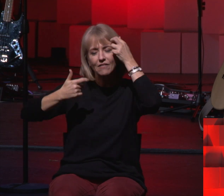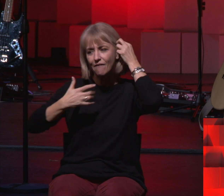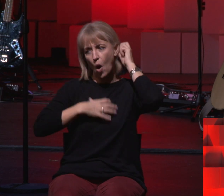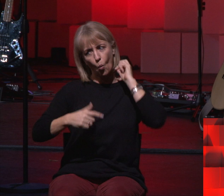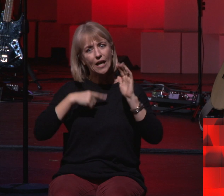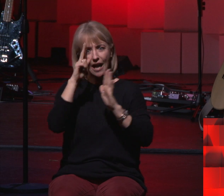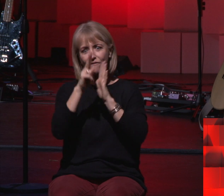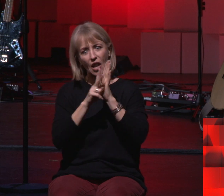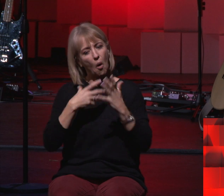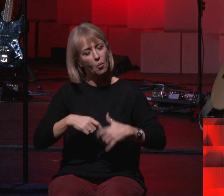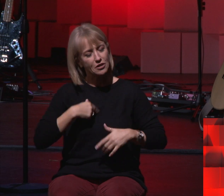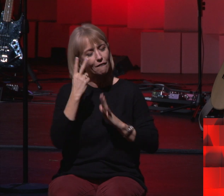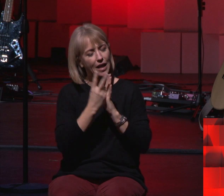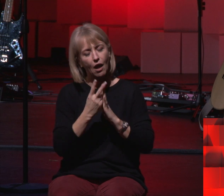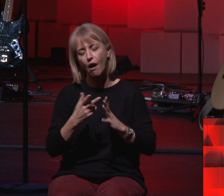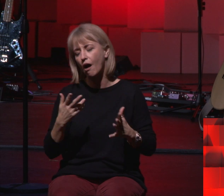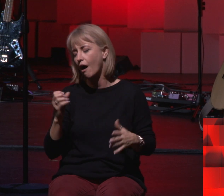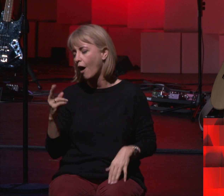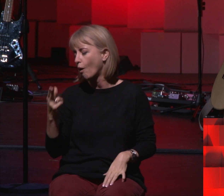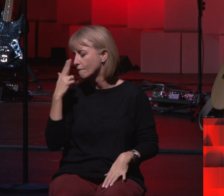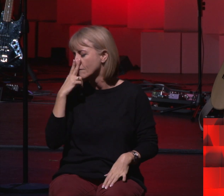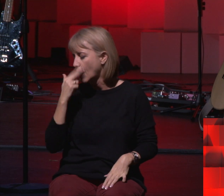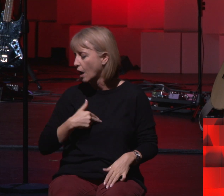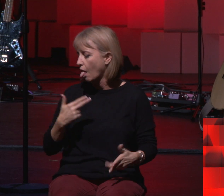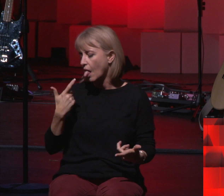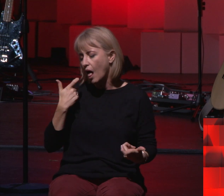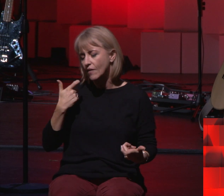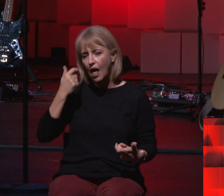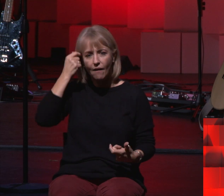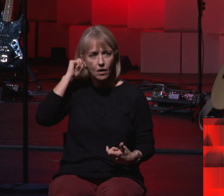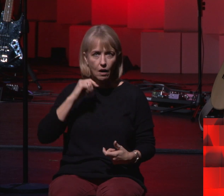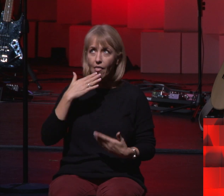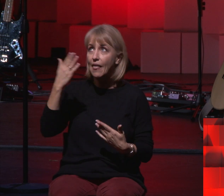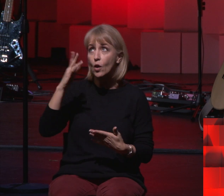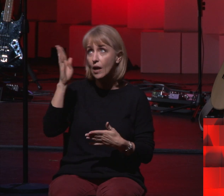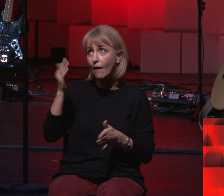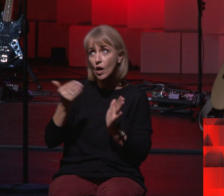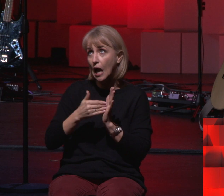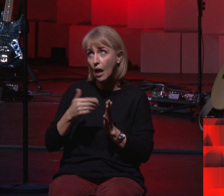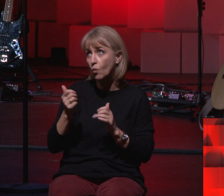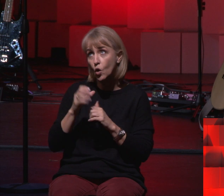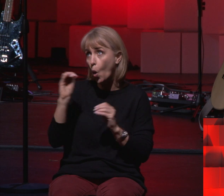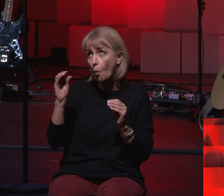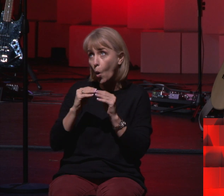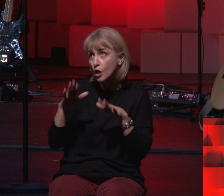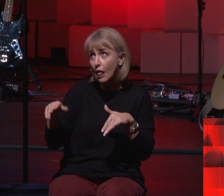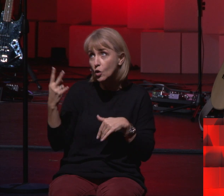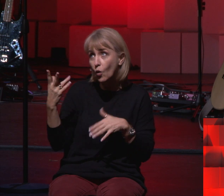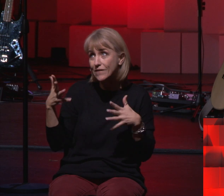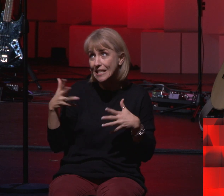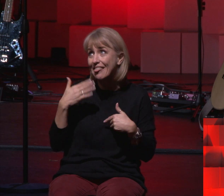video of that time. It was just a fun, fun experience. I'm glad I never had to go through that again with another child. But what